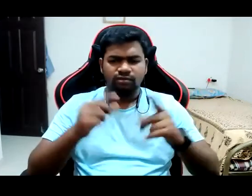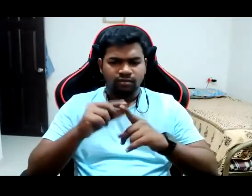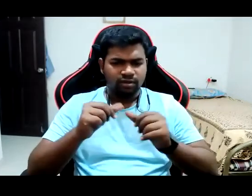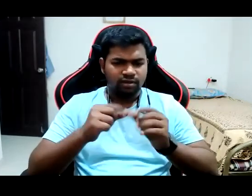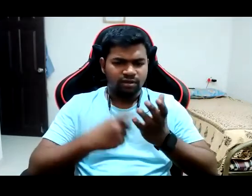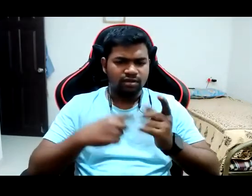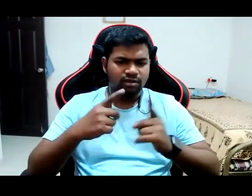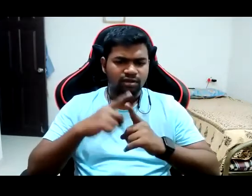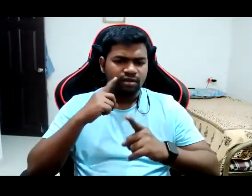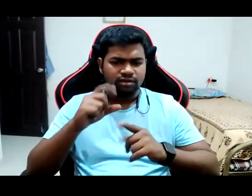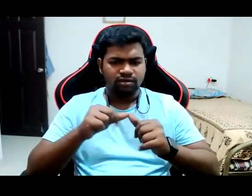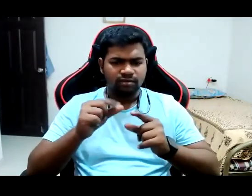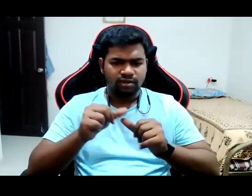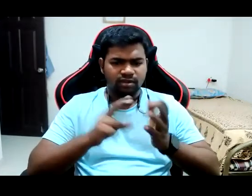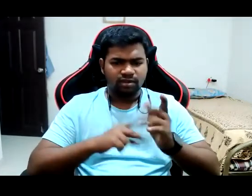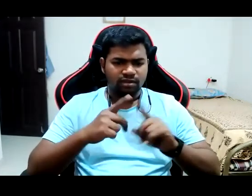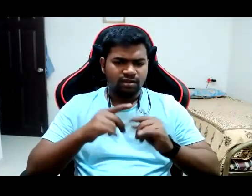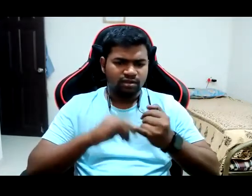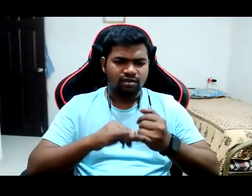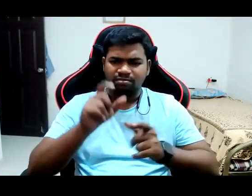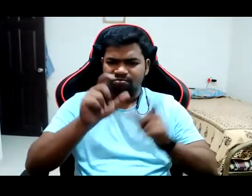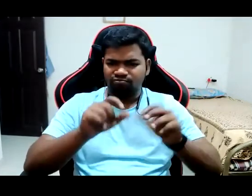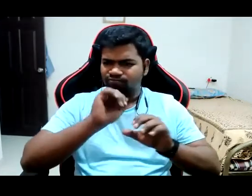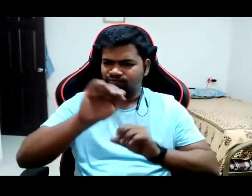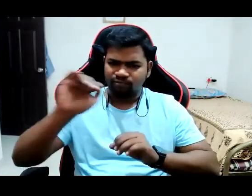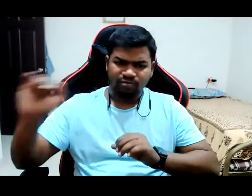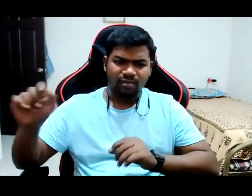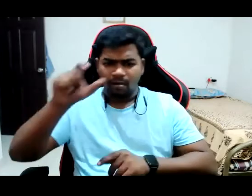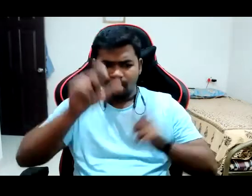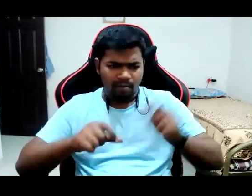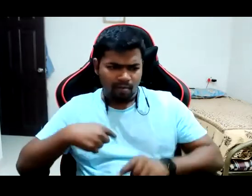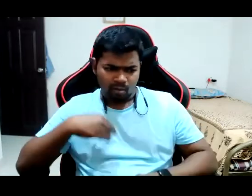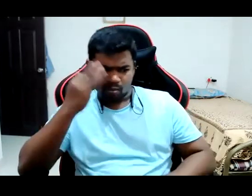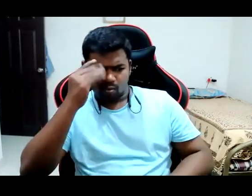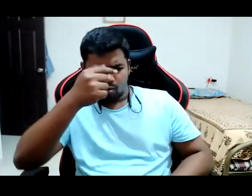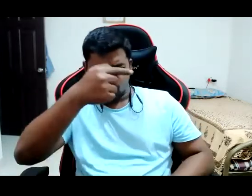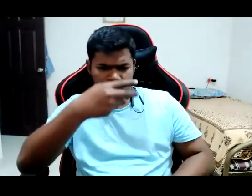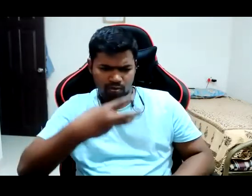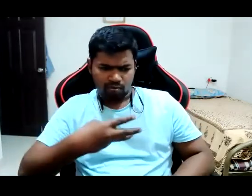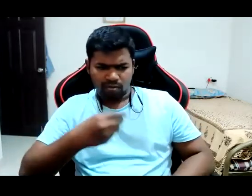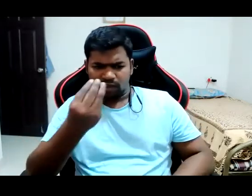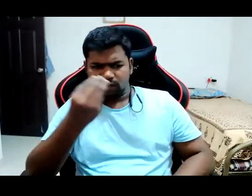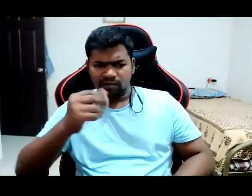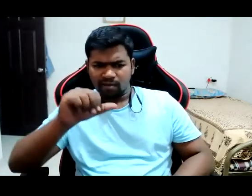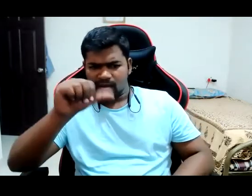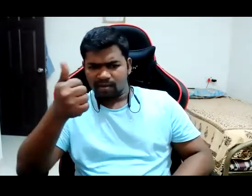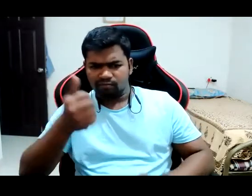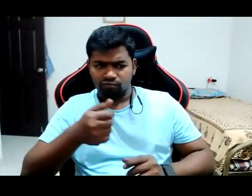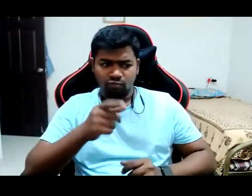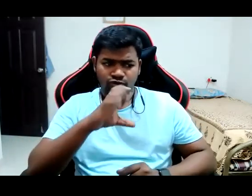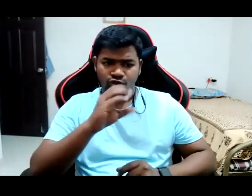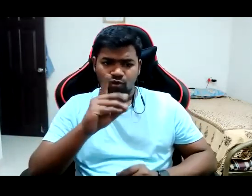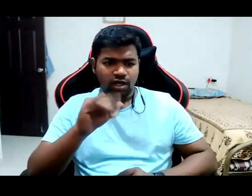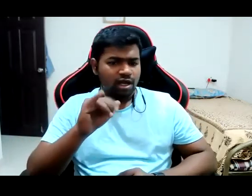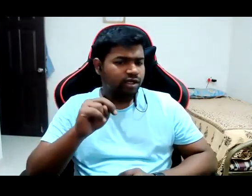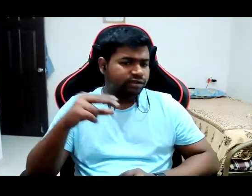skills to everyone, so that each and everyone will know that like some of them are very good at coding, some of them are